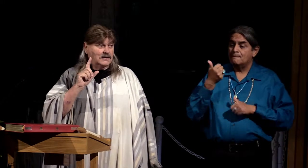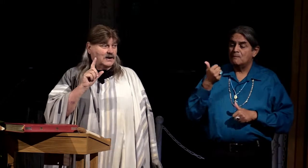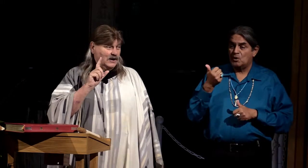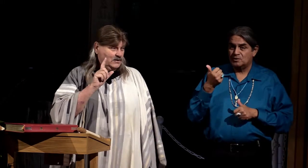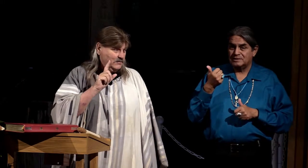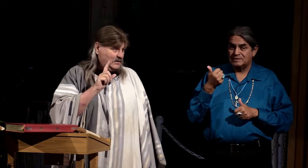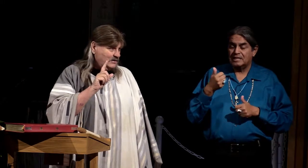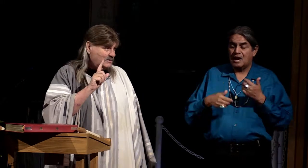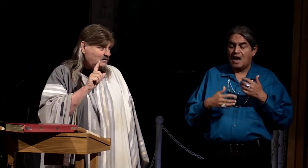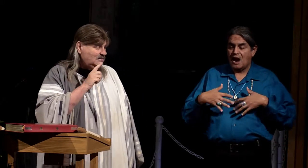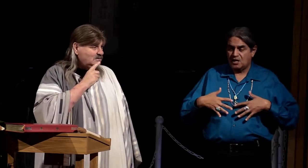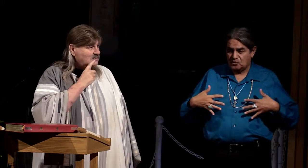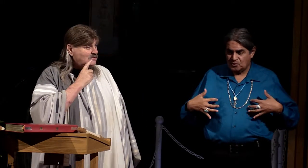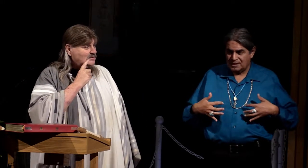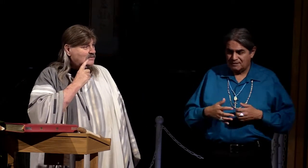mostly hungry.